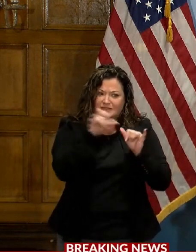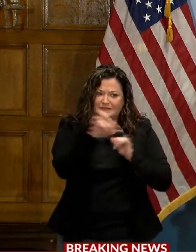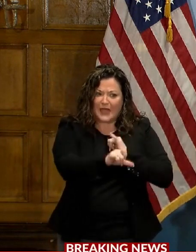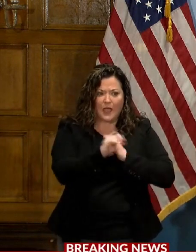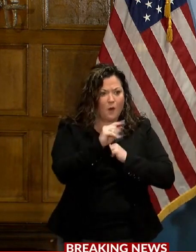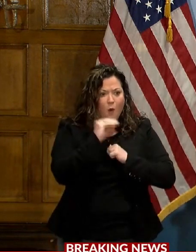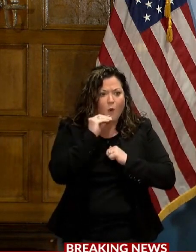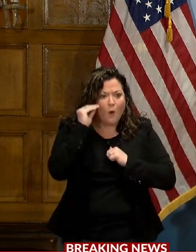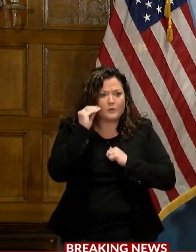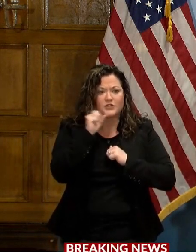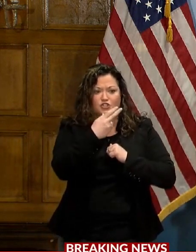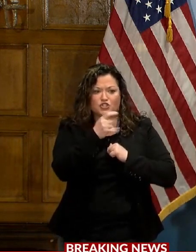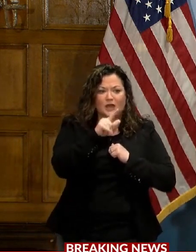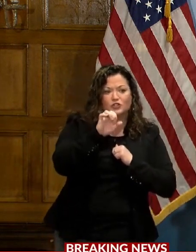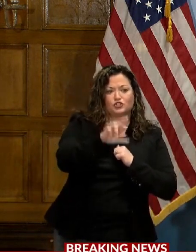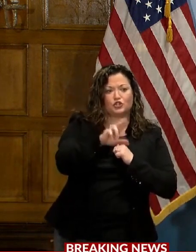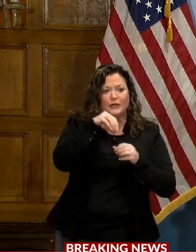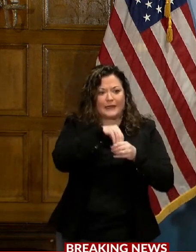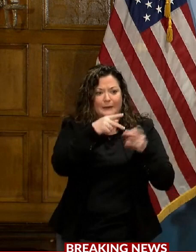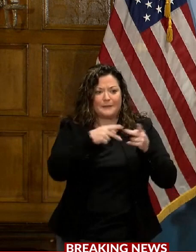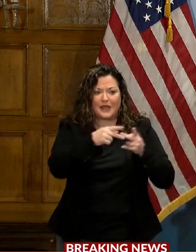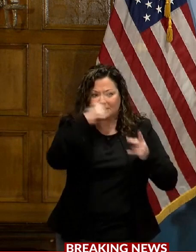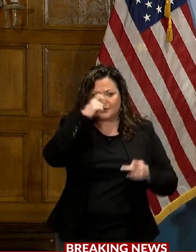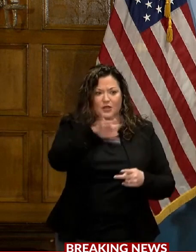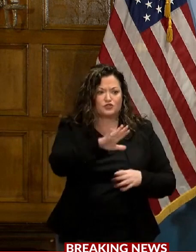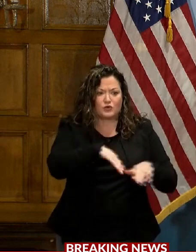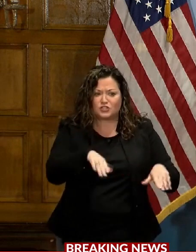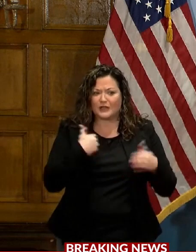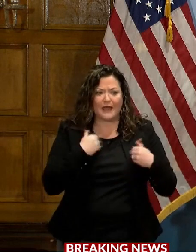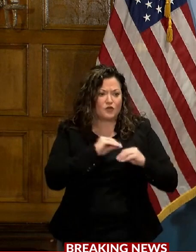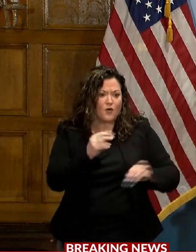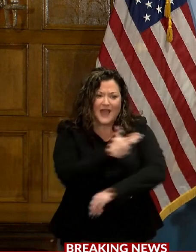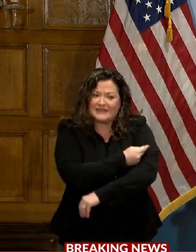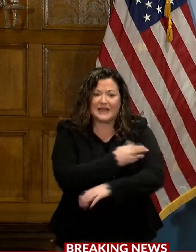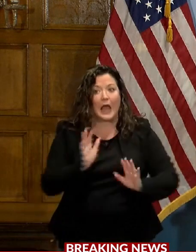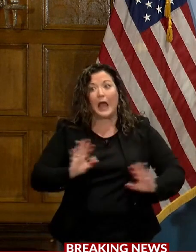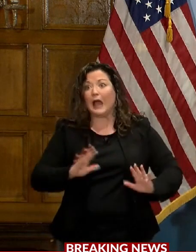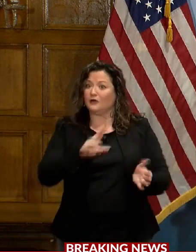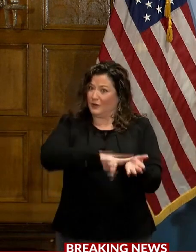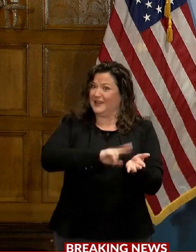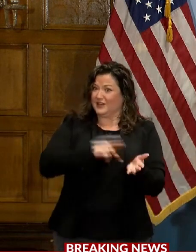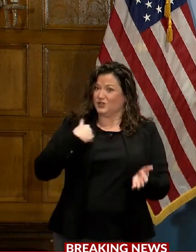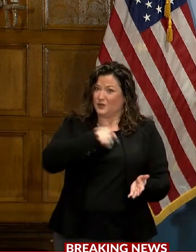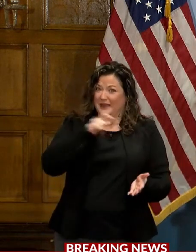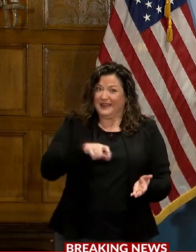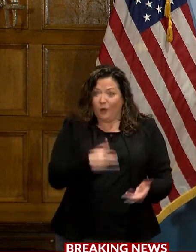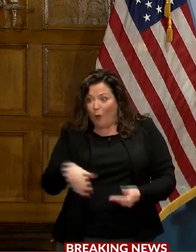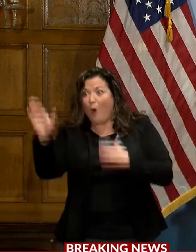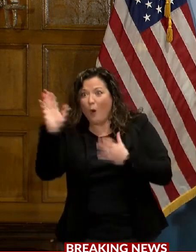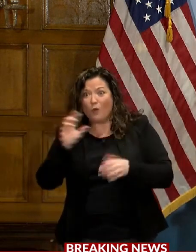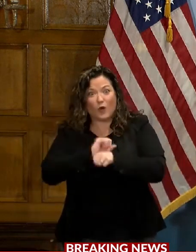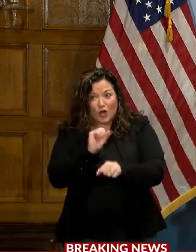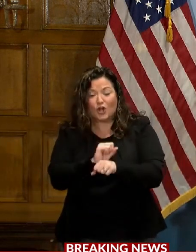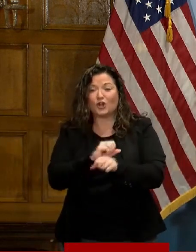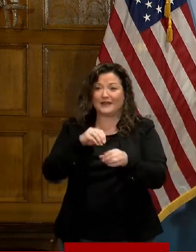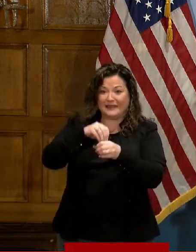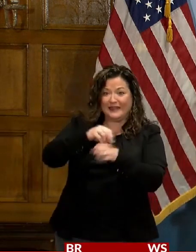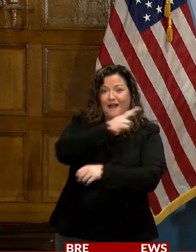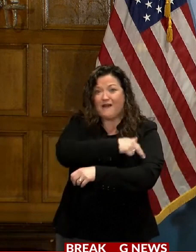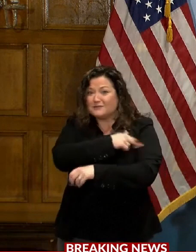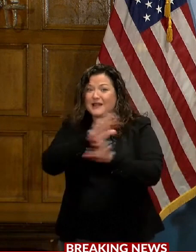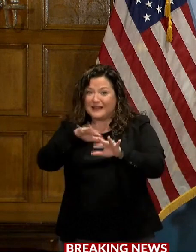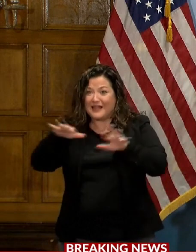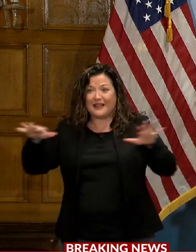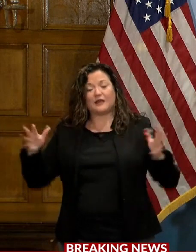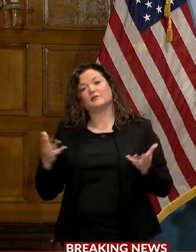place because they have unvaccinated children? We need these people in the workplace, we need them in the healthcare facilities, and